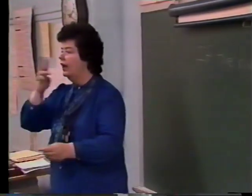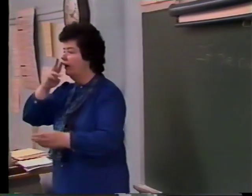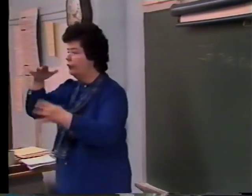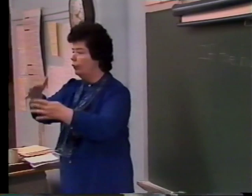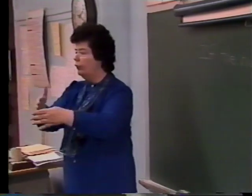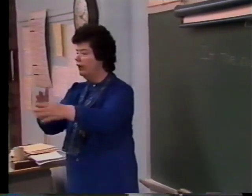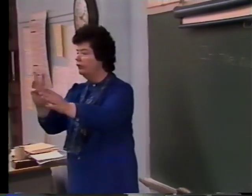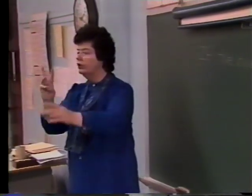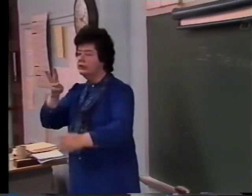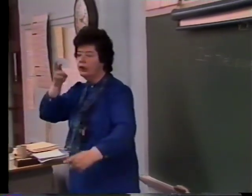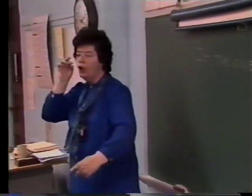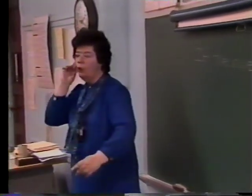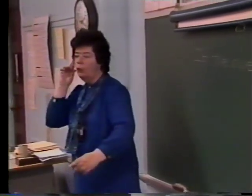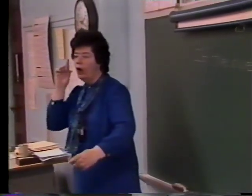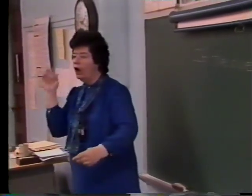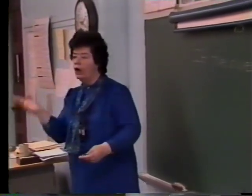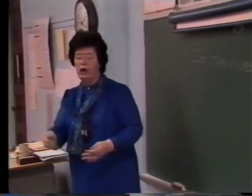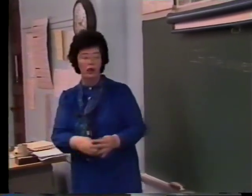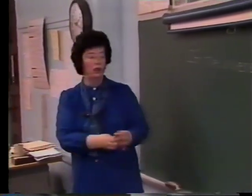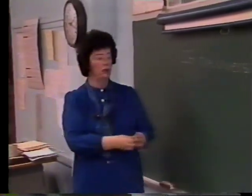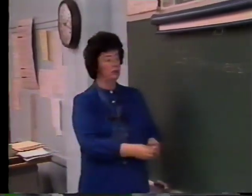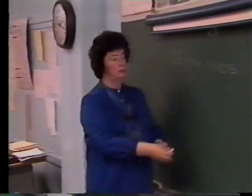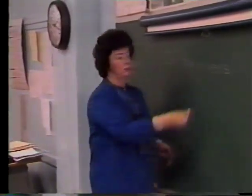the rivers were